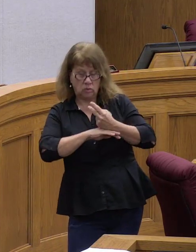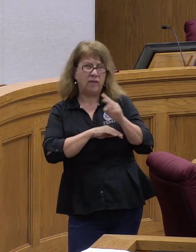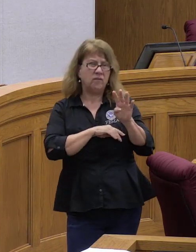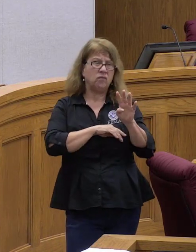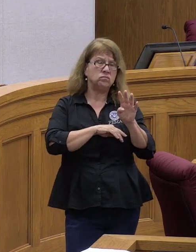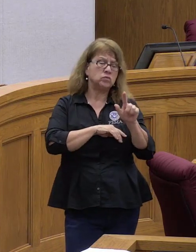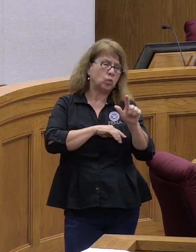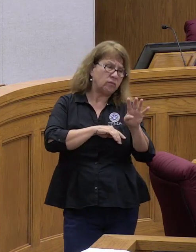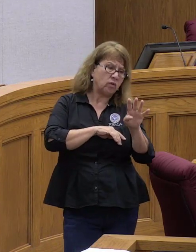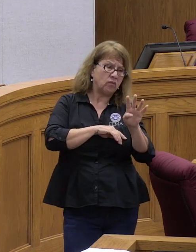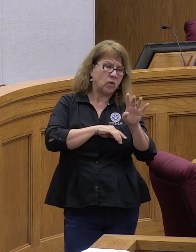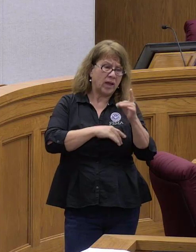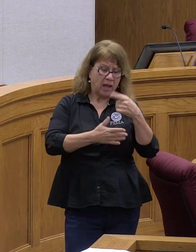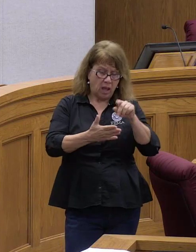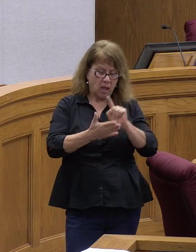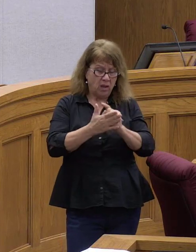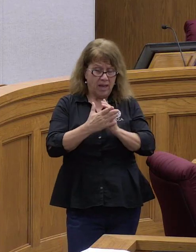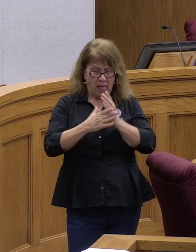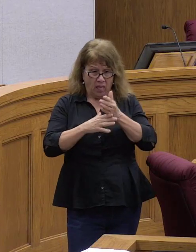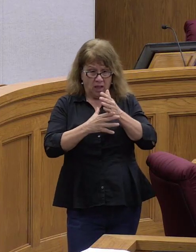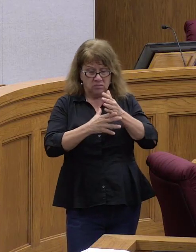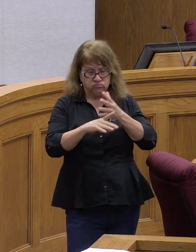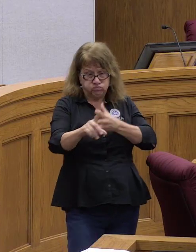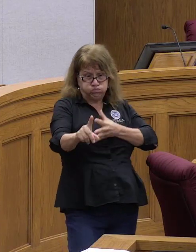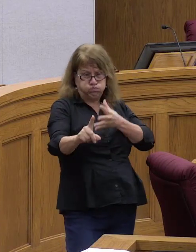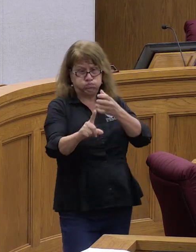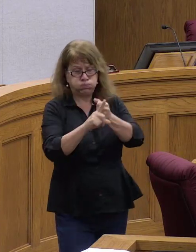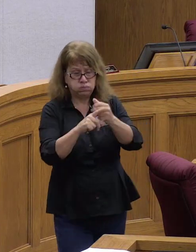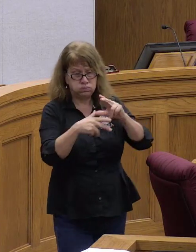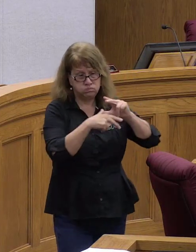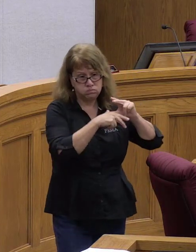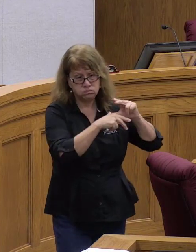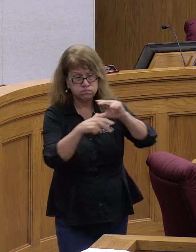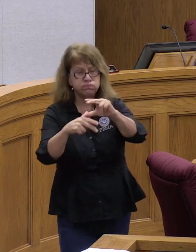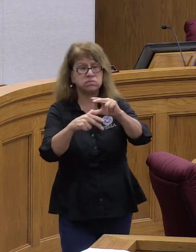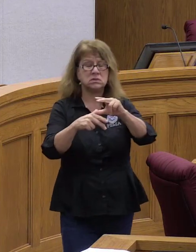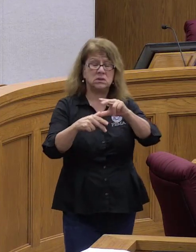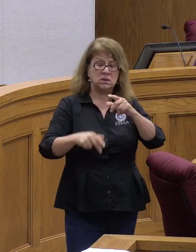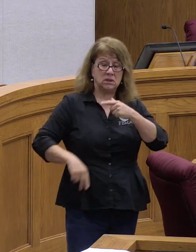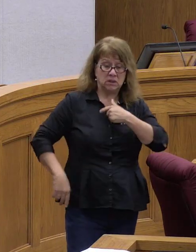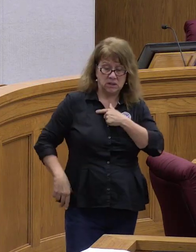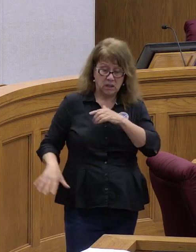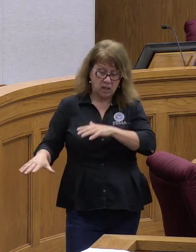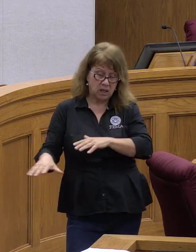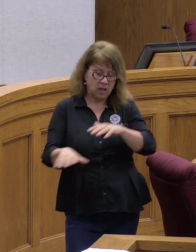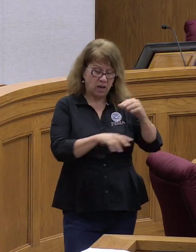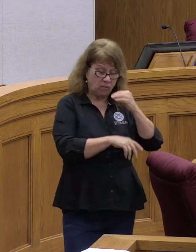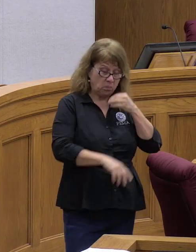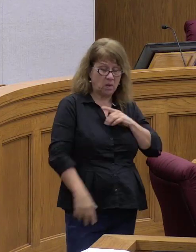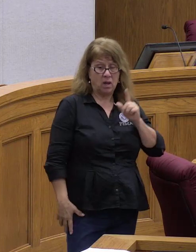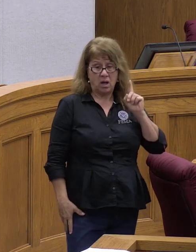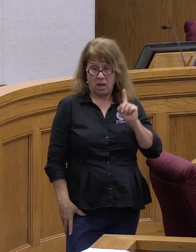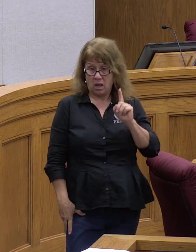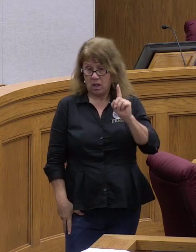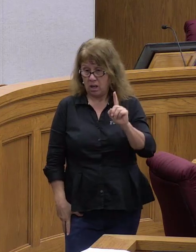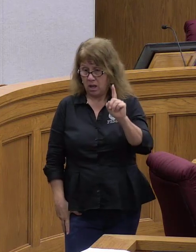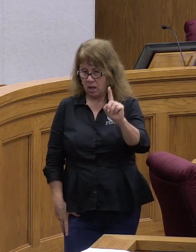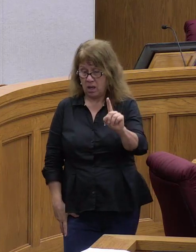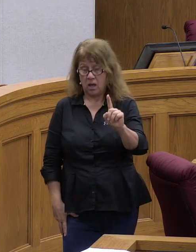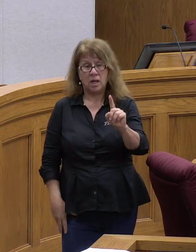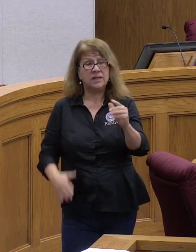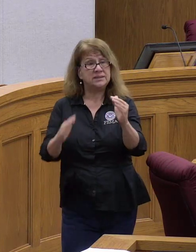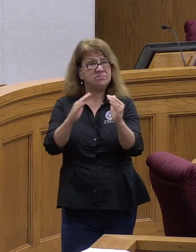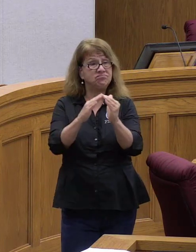48 hours after the storm, as I exited my home and walked to downtown Lake Charles and saw